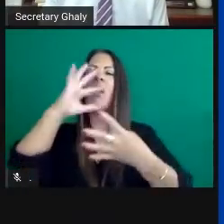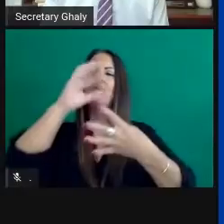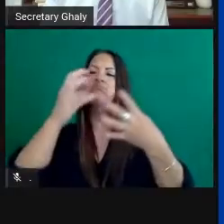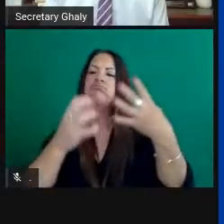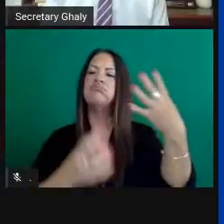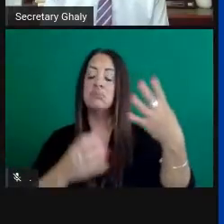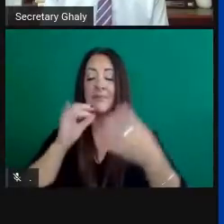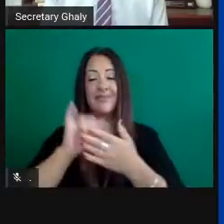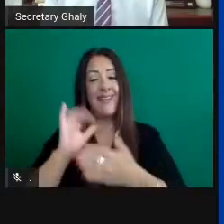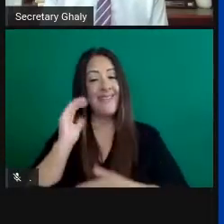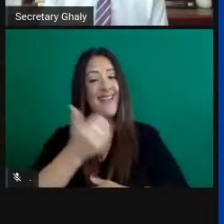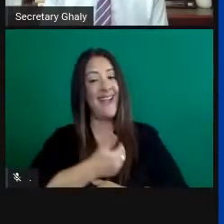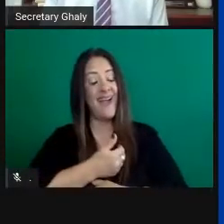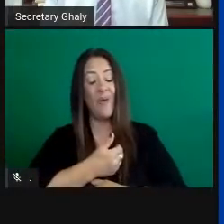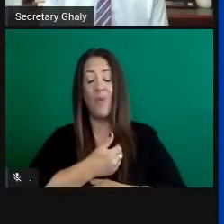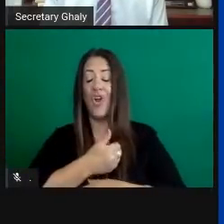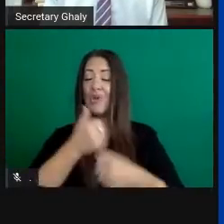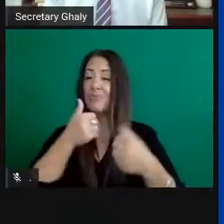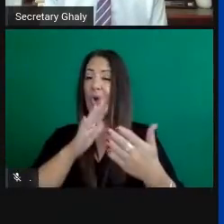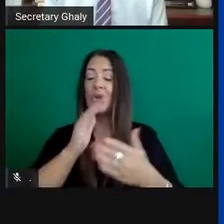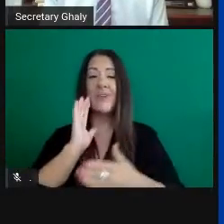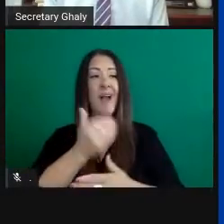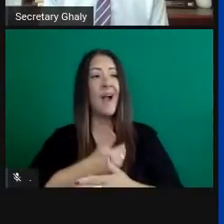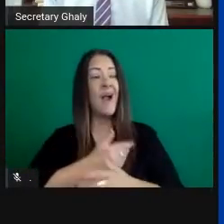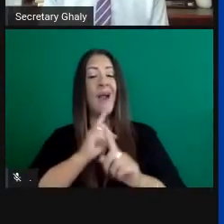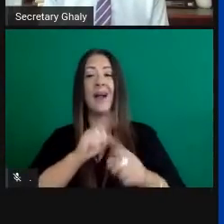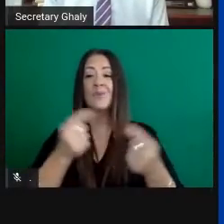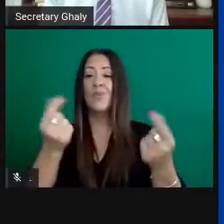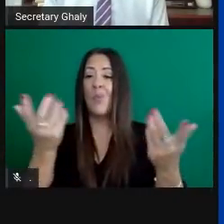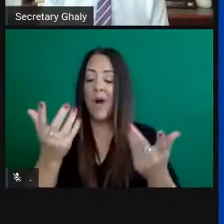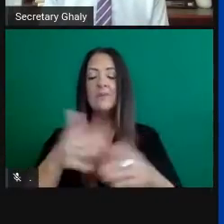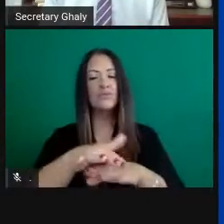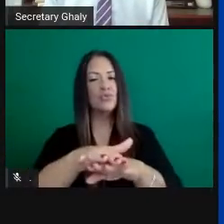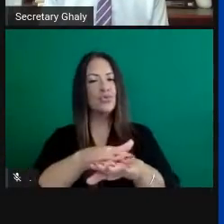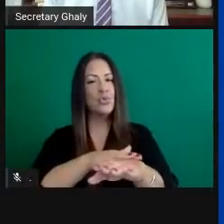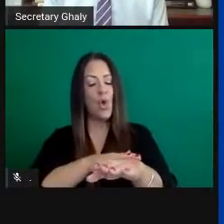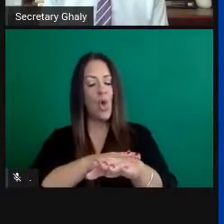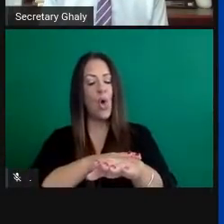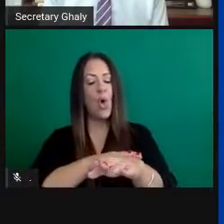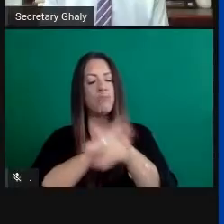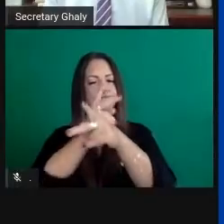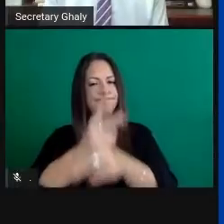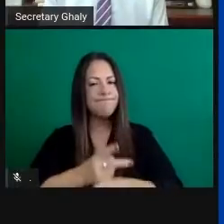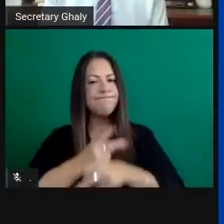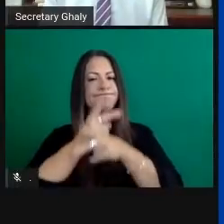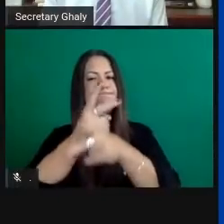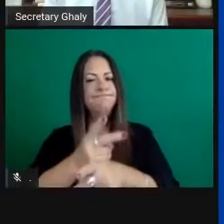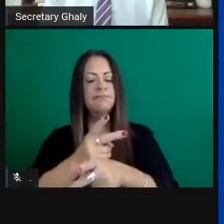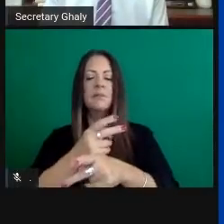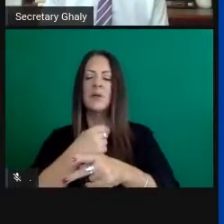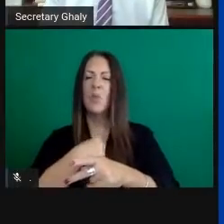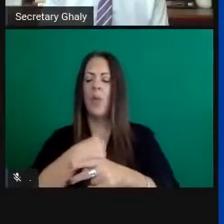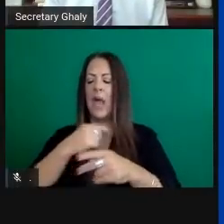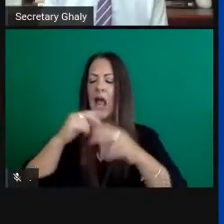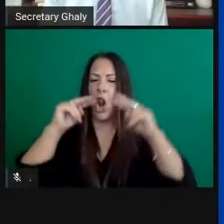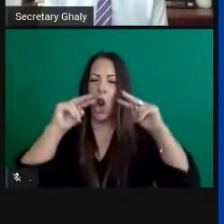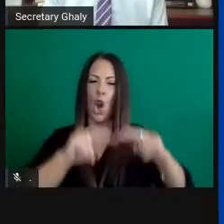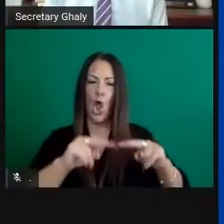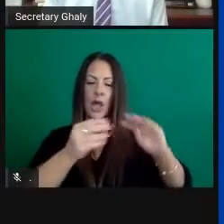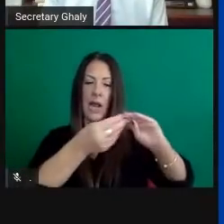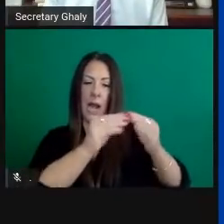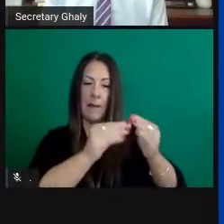our approach, the slow and stringent approach for looking at the criteria that help us loosen and